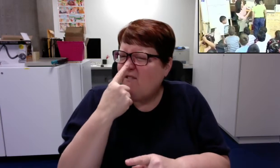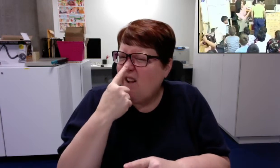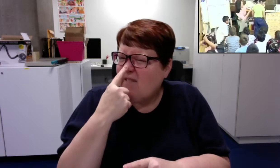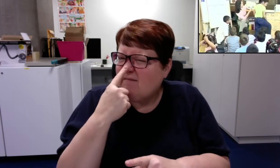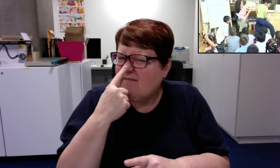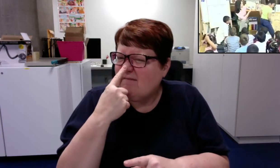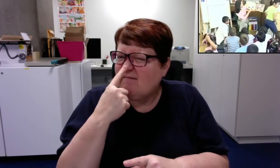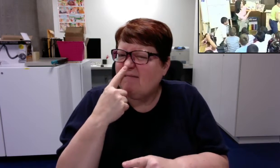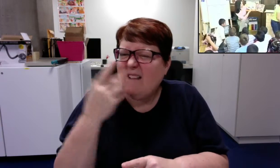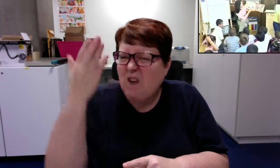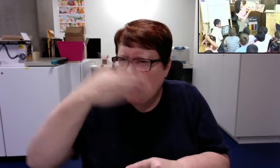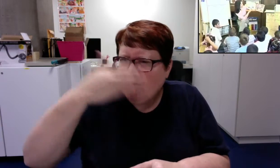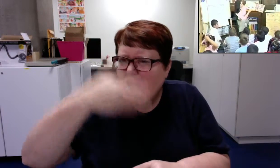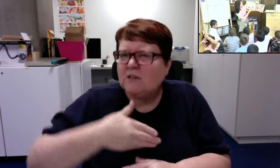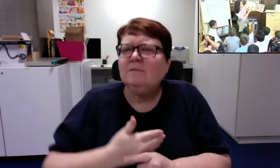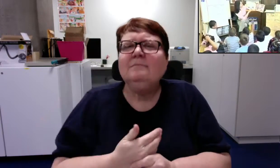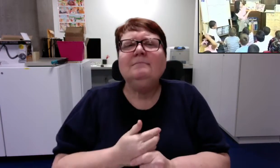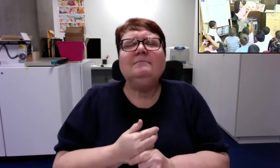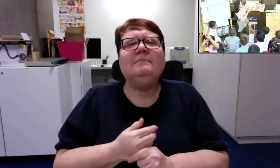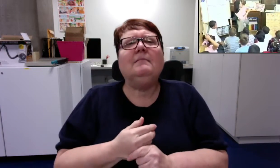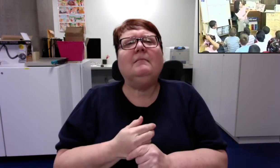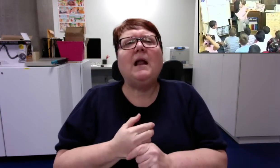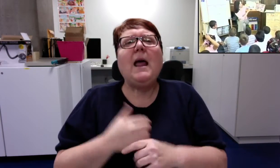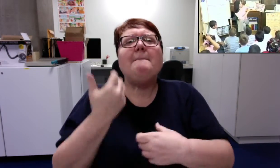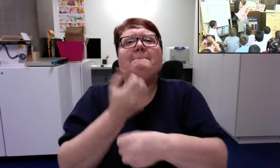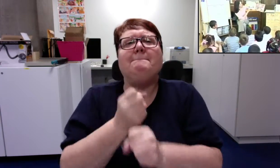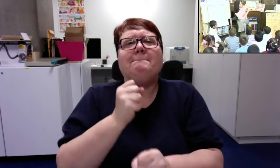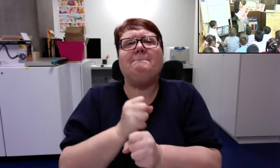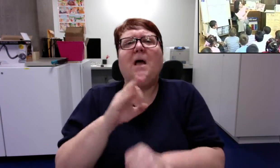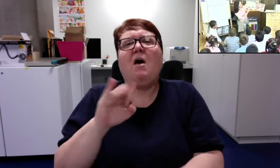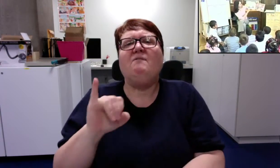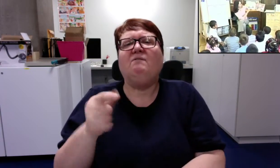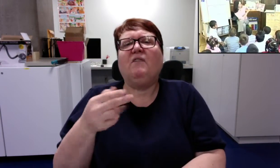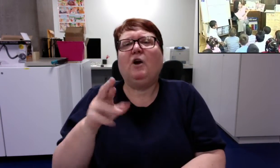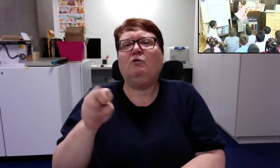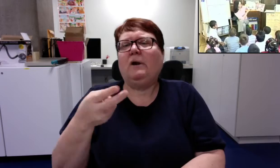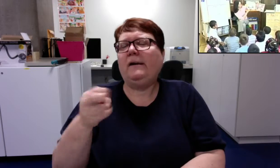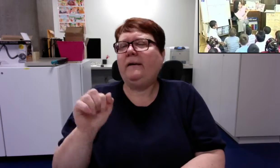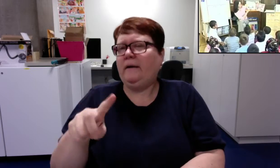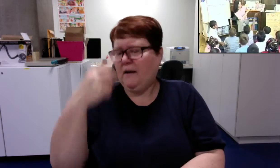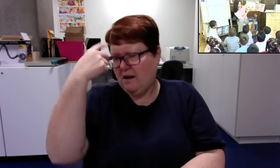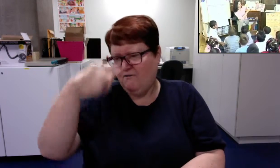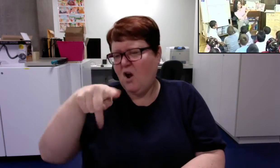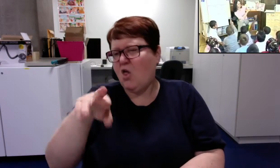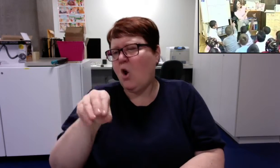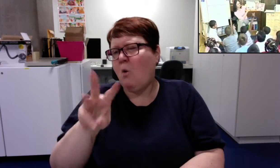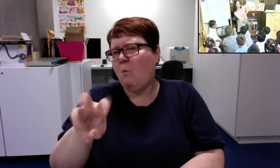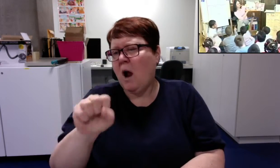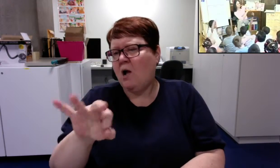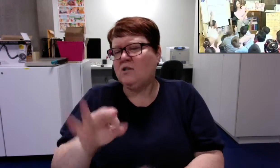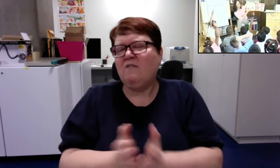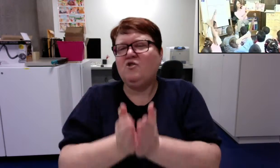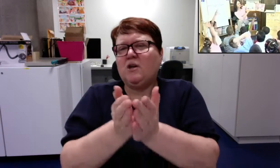see. Oh yeah, because Making figureheads for the prows of ships.